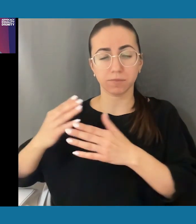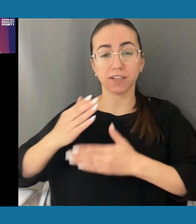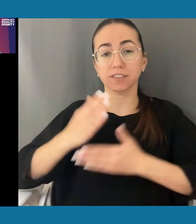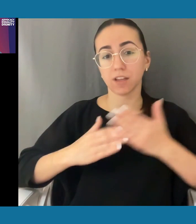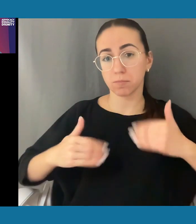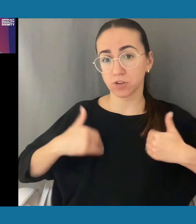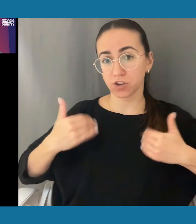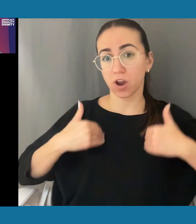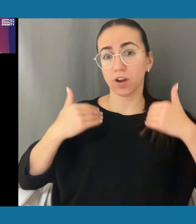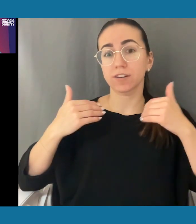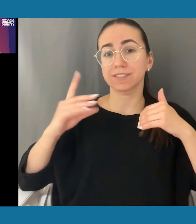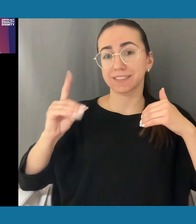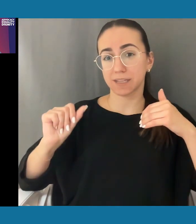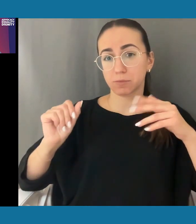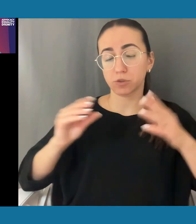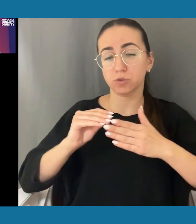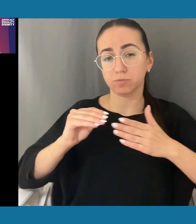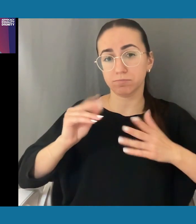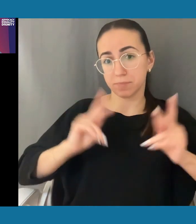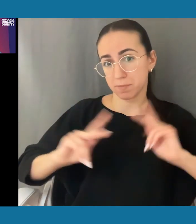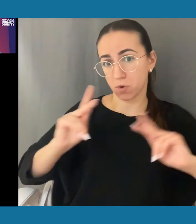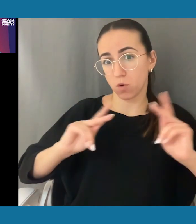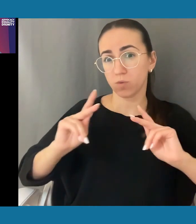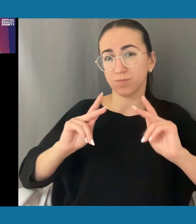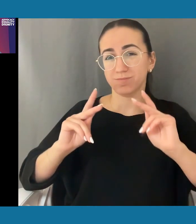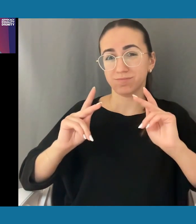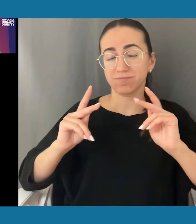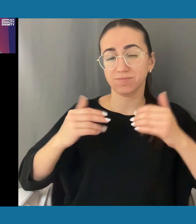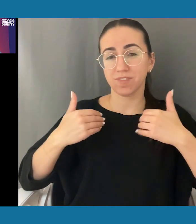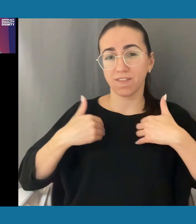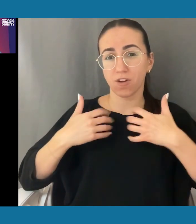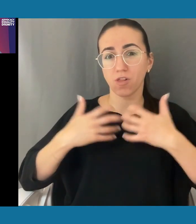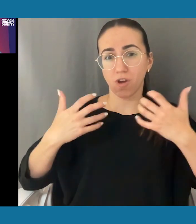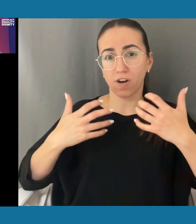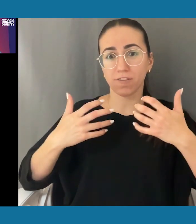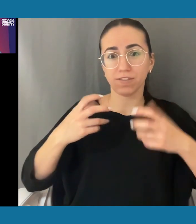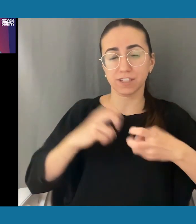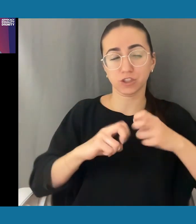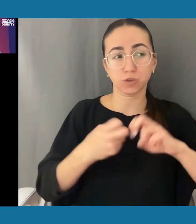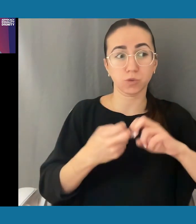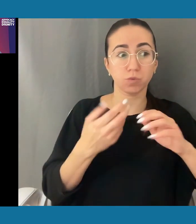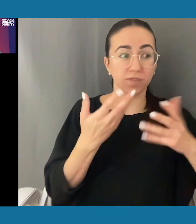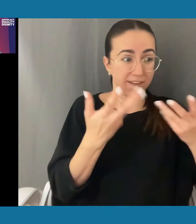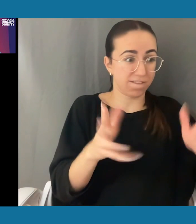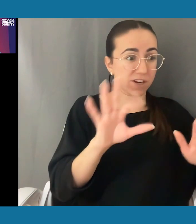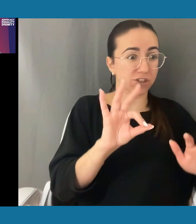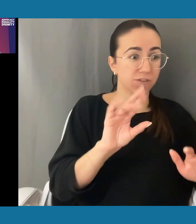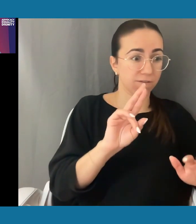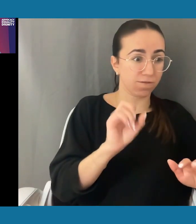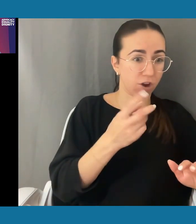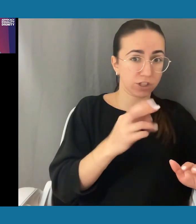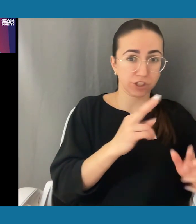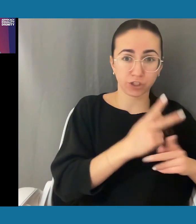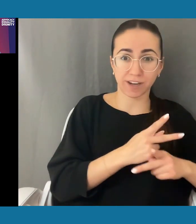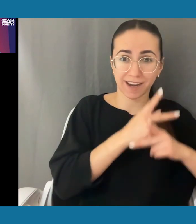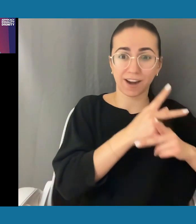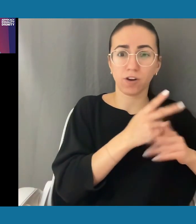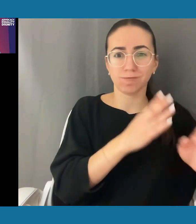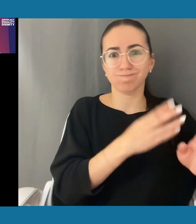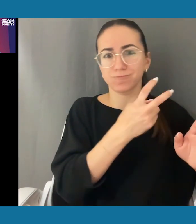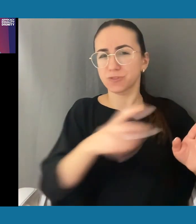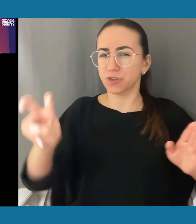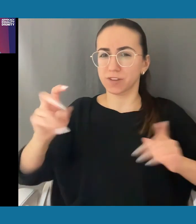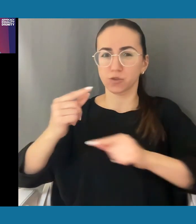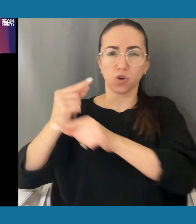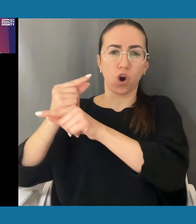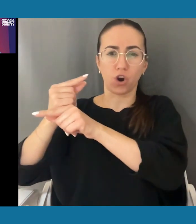victimized after after exiting foster care. But it's kind of had an